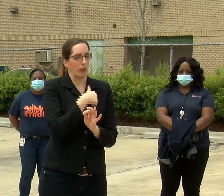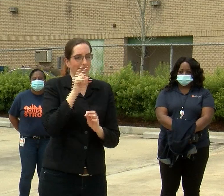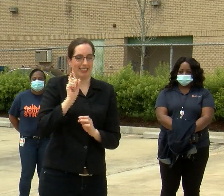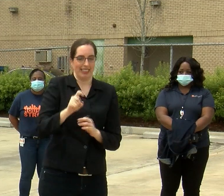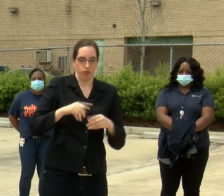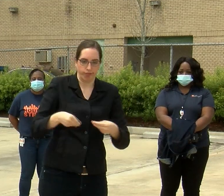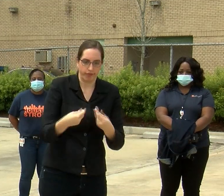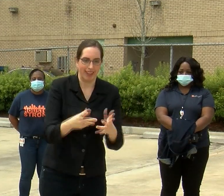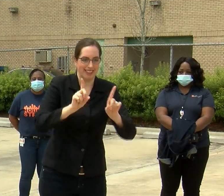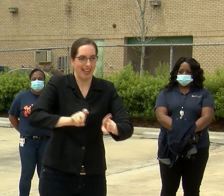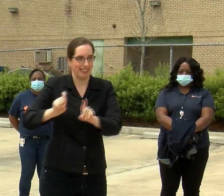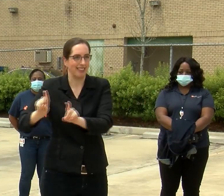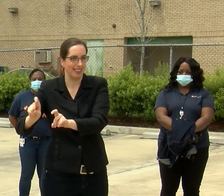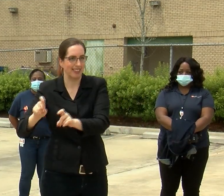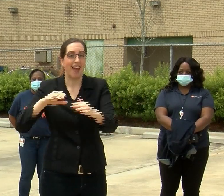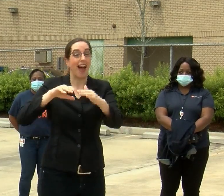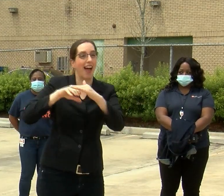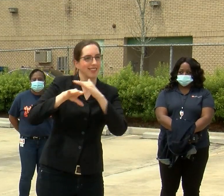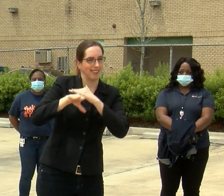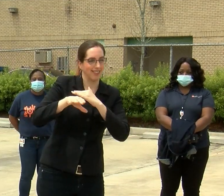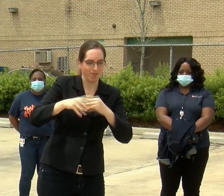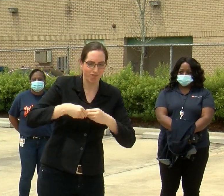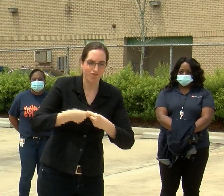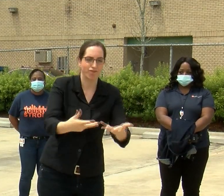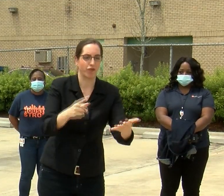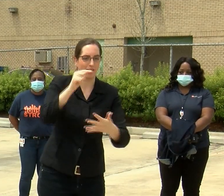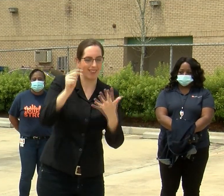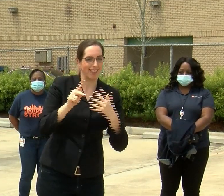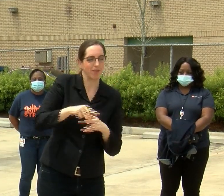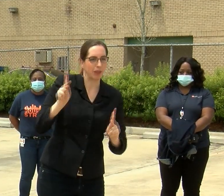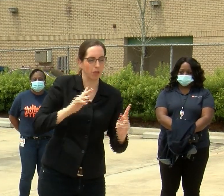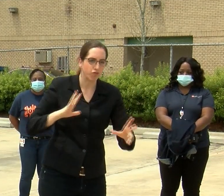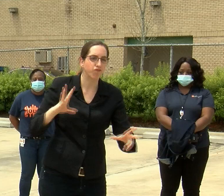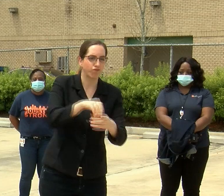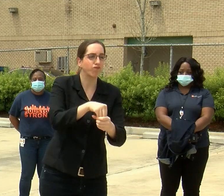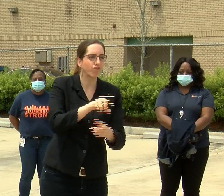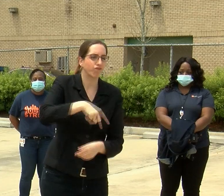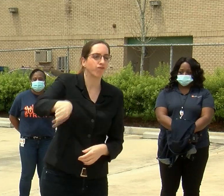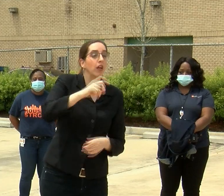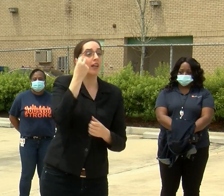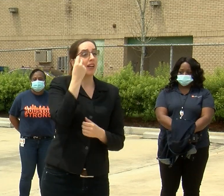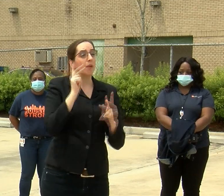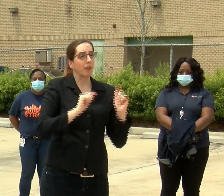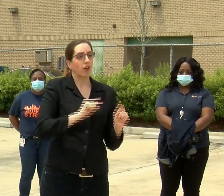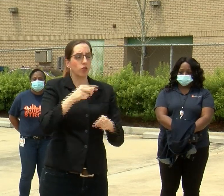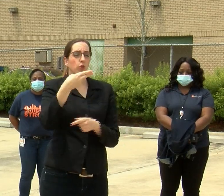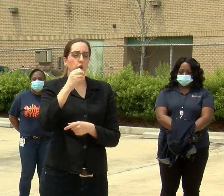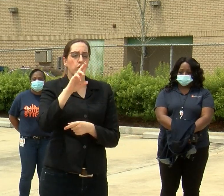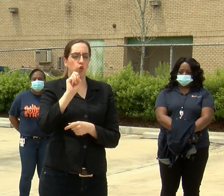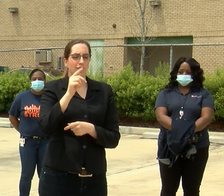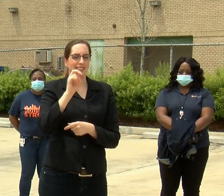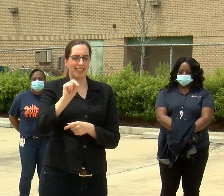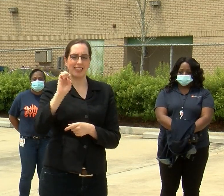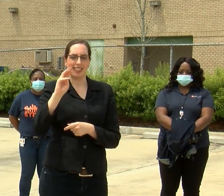provide testing, in this case, and access to these vulnerable communities. People can visit HoustonEmergency.com for a list